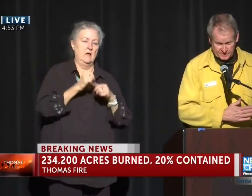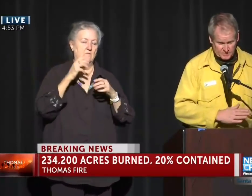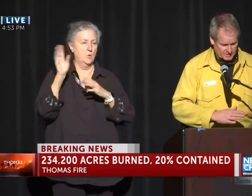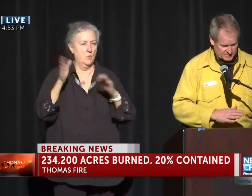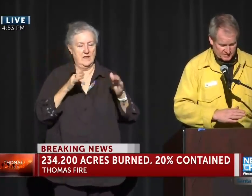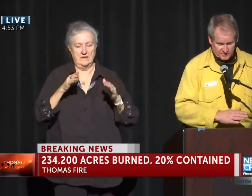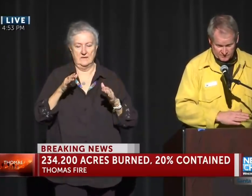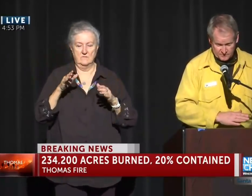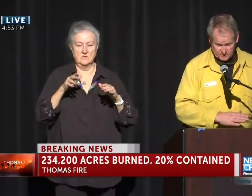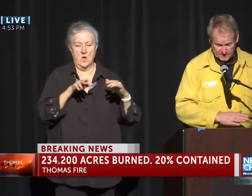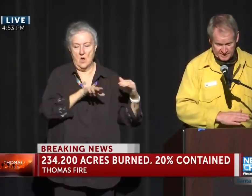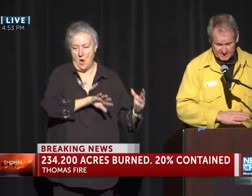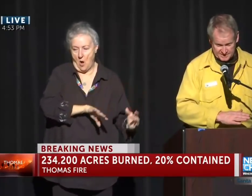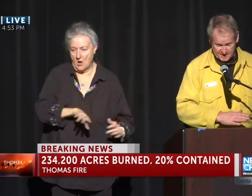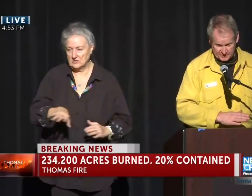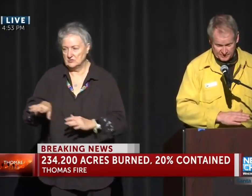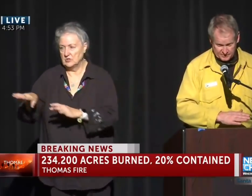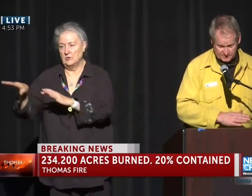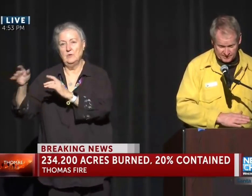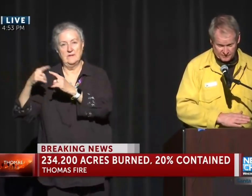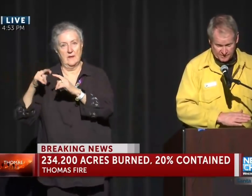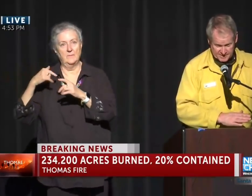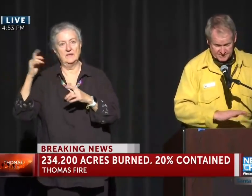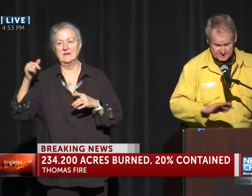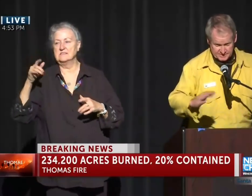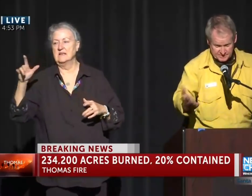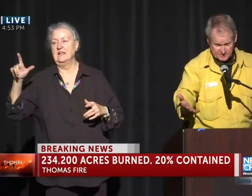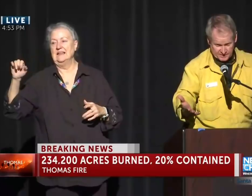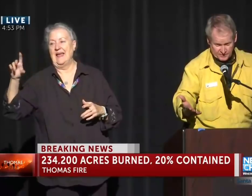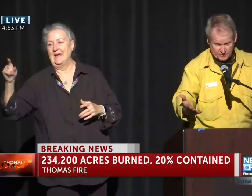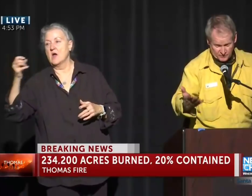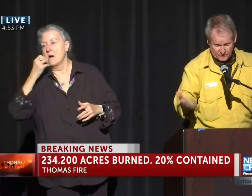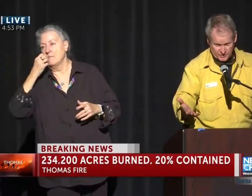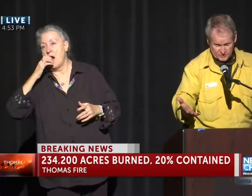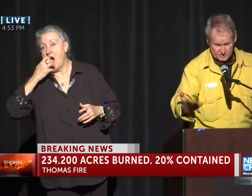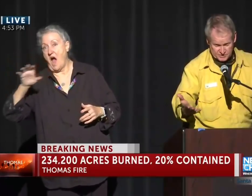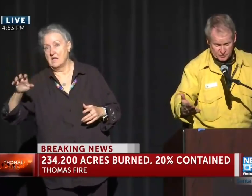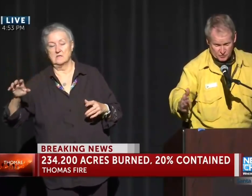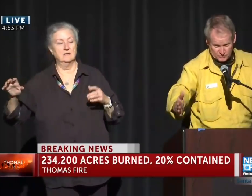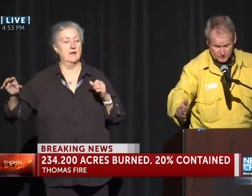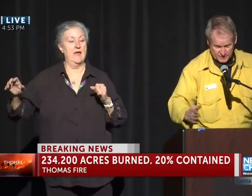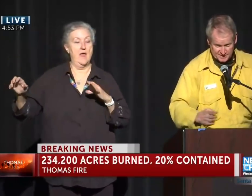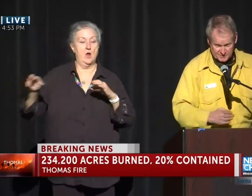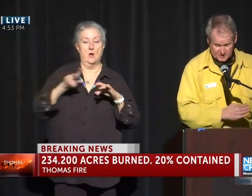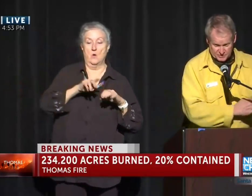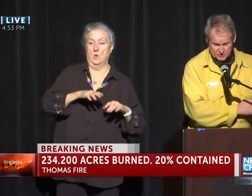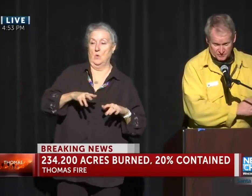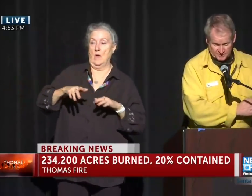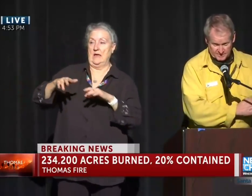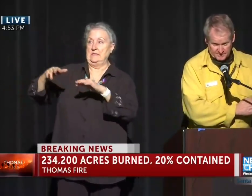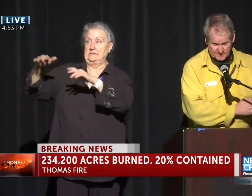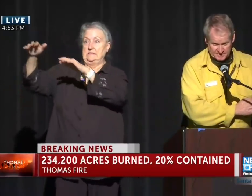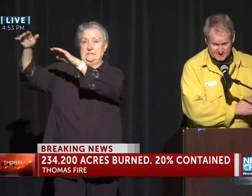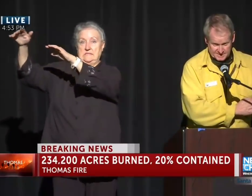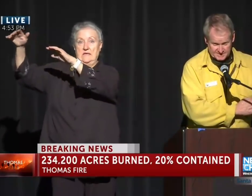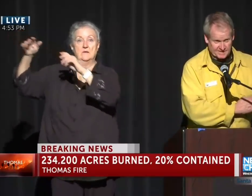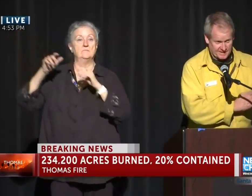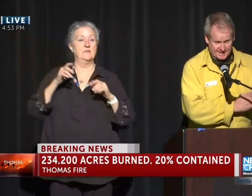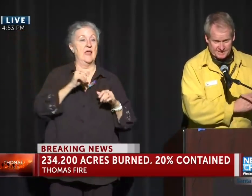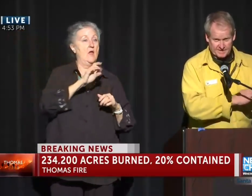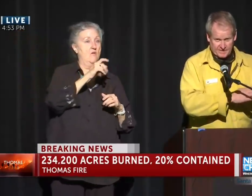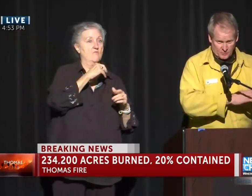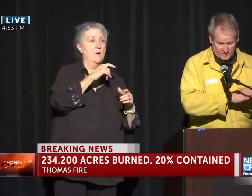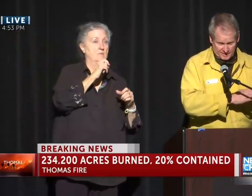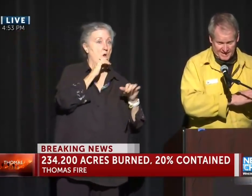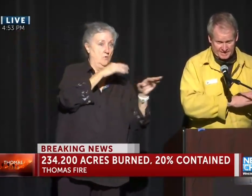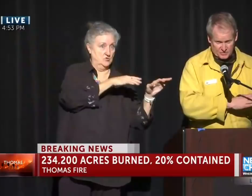day because the land gets hotter, air rises, the air over the ocean is cooler, so it comes onshore. Makes sense.